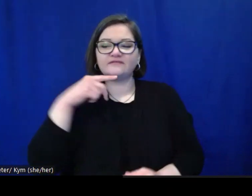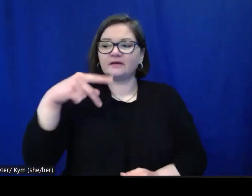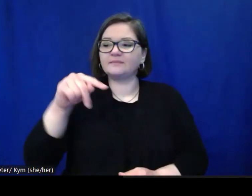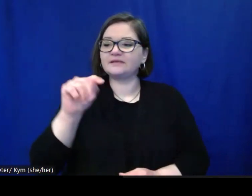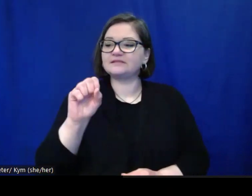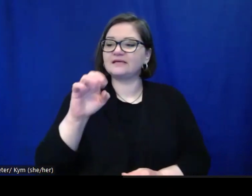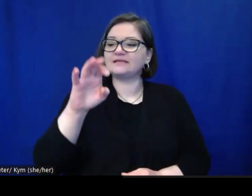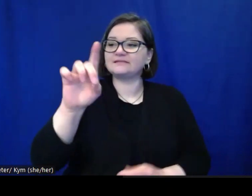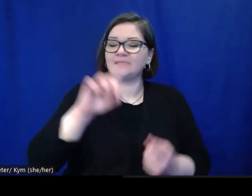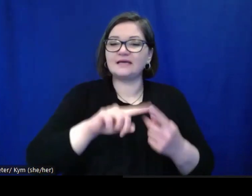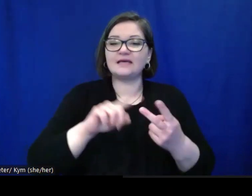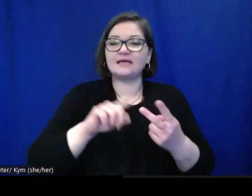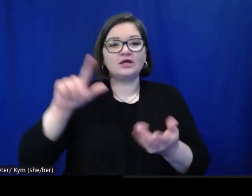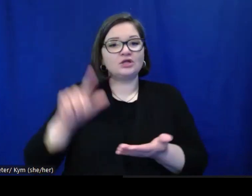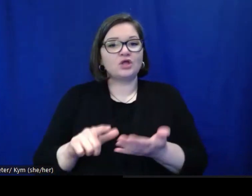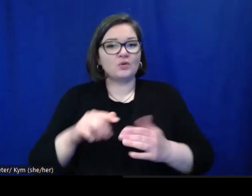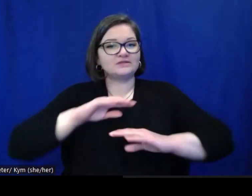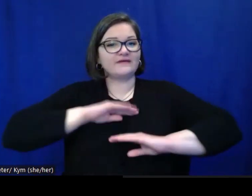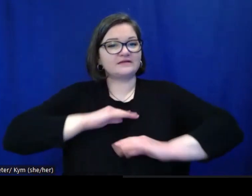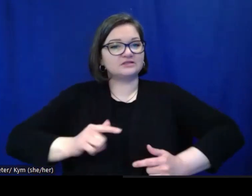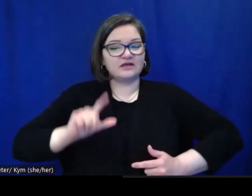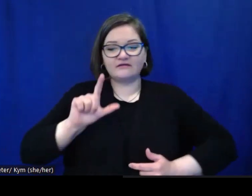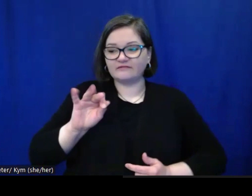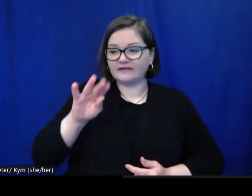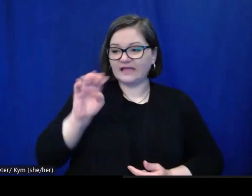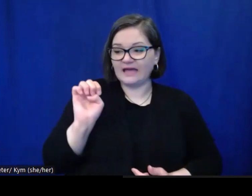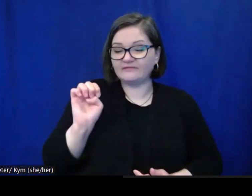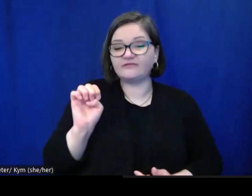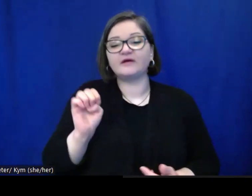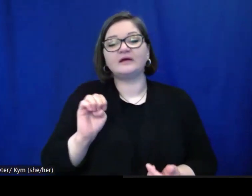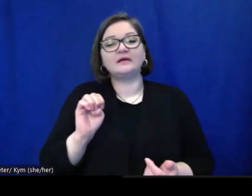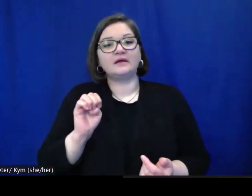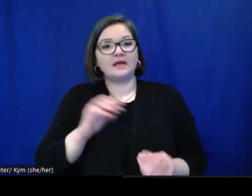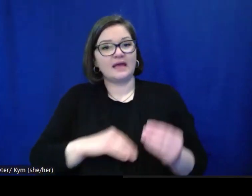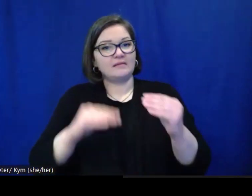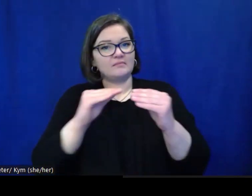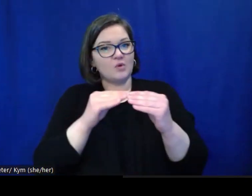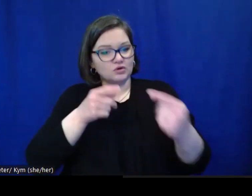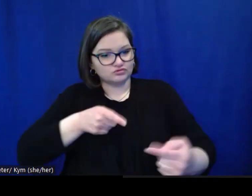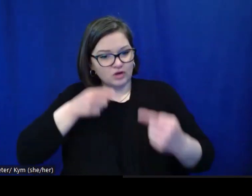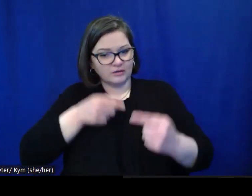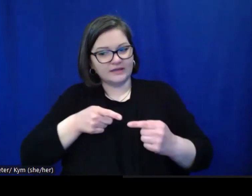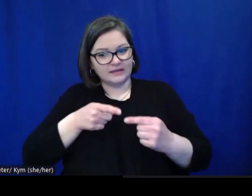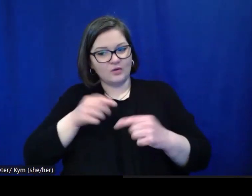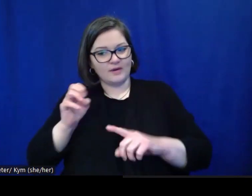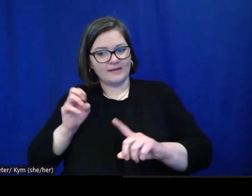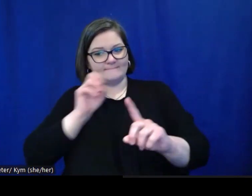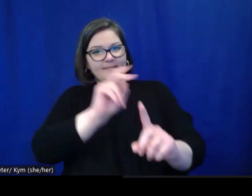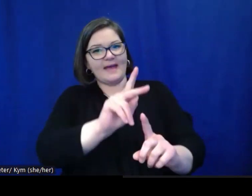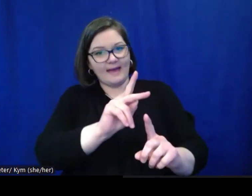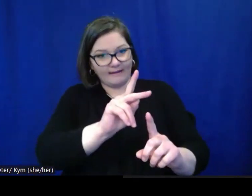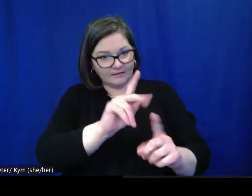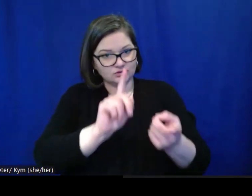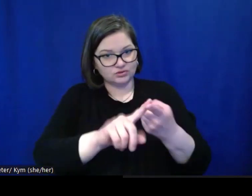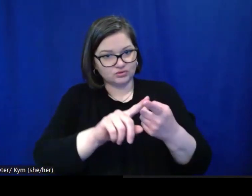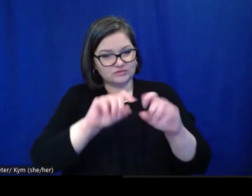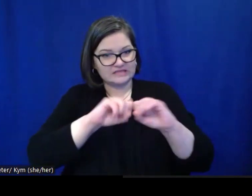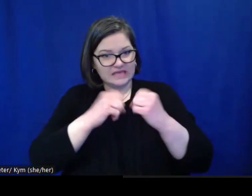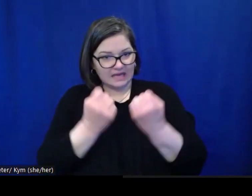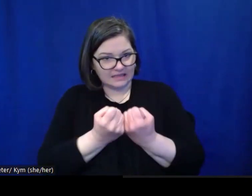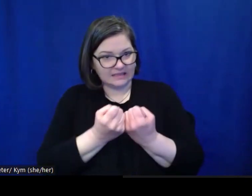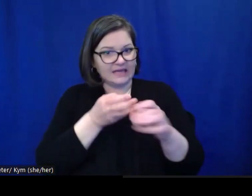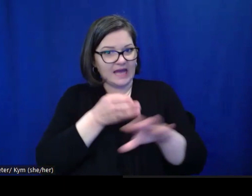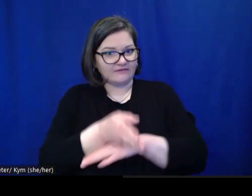lower satisfaction of life, and greater difficulty with reintegration than,